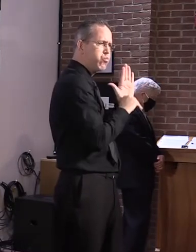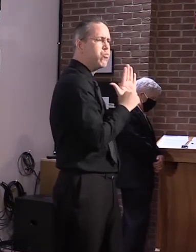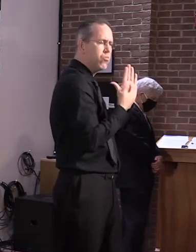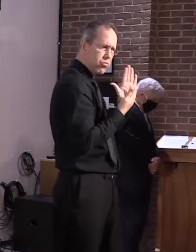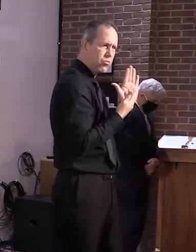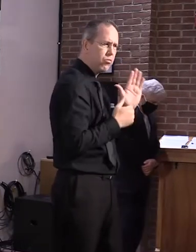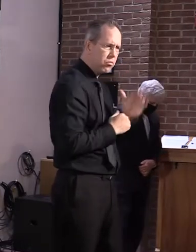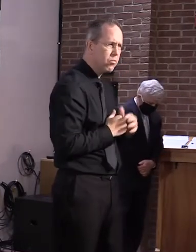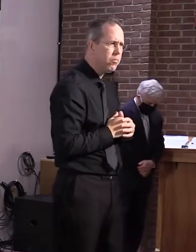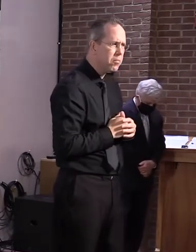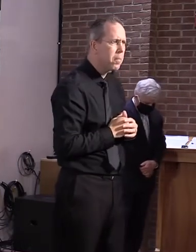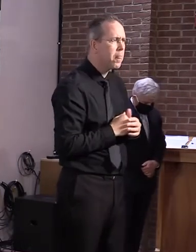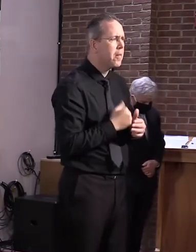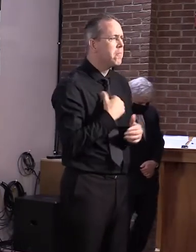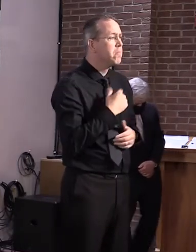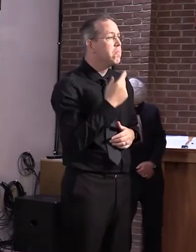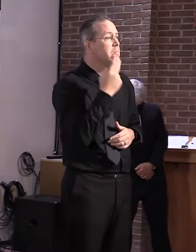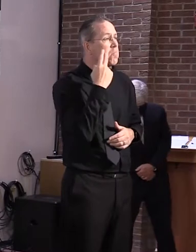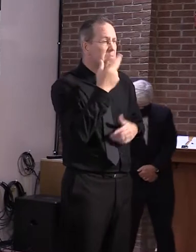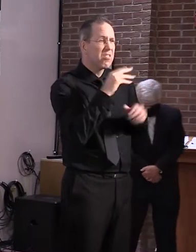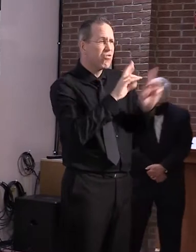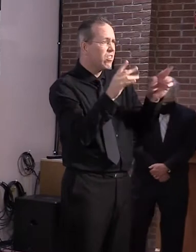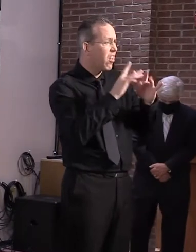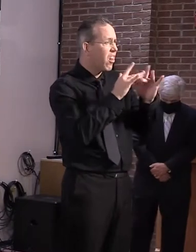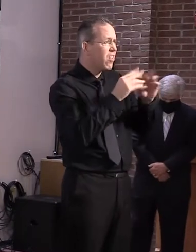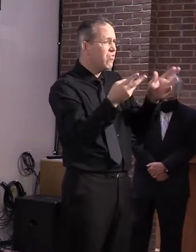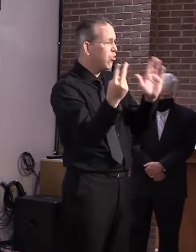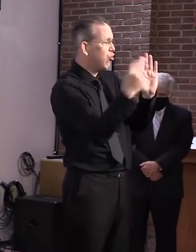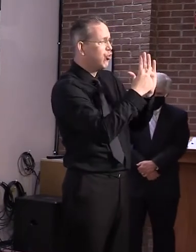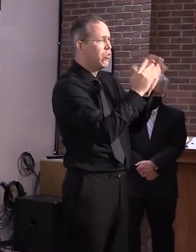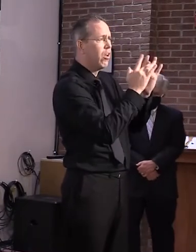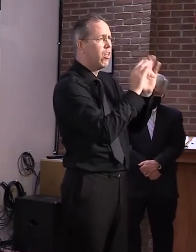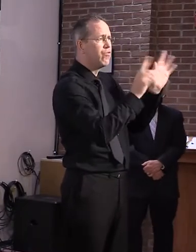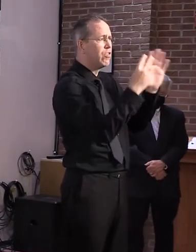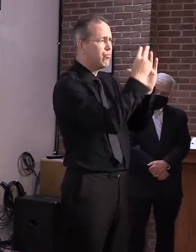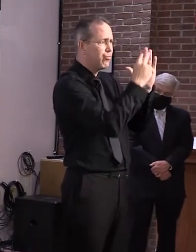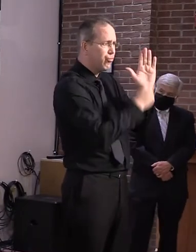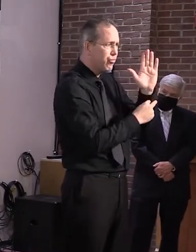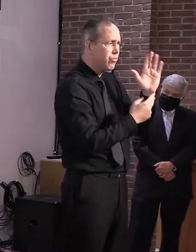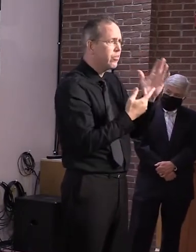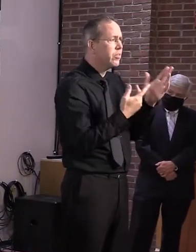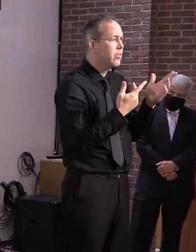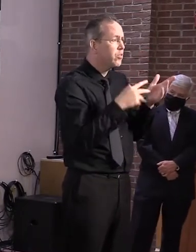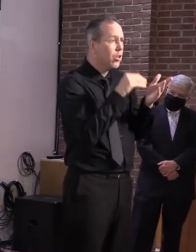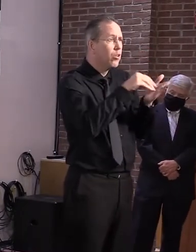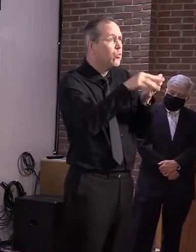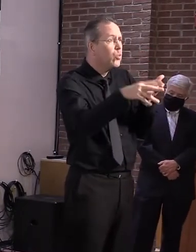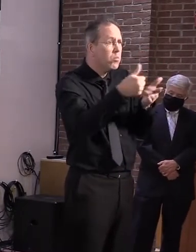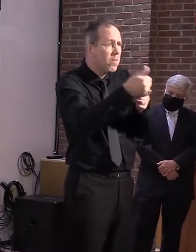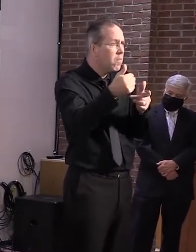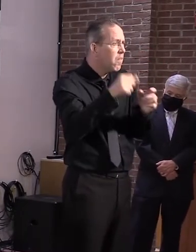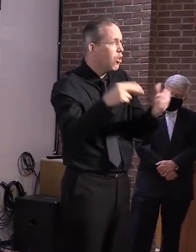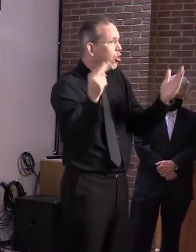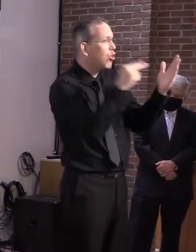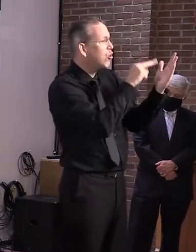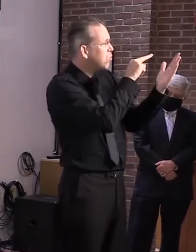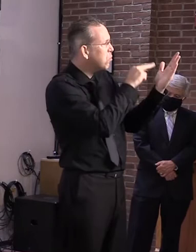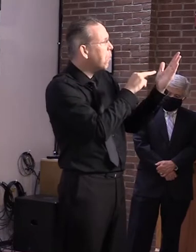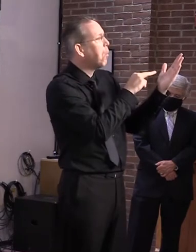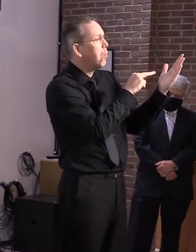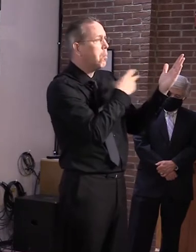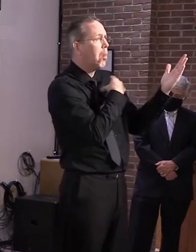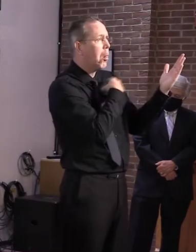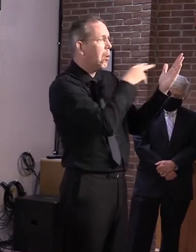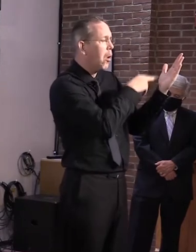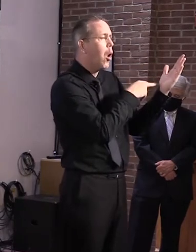to make it very clear what it will be like to come to school in Vermont. Well, our state has been very clear now with these